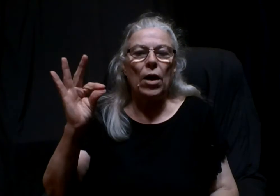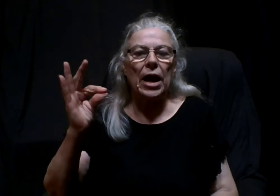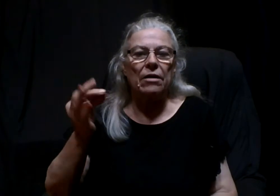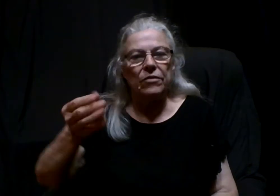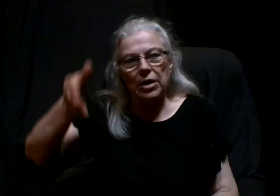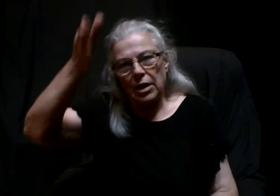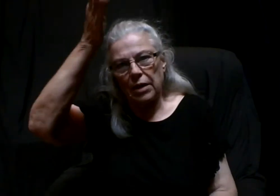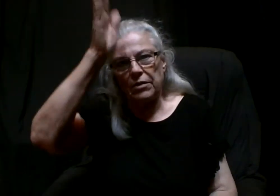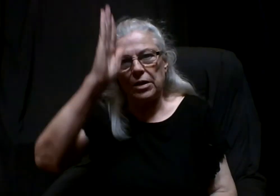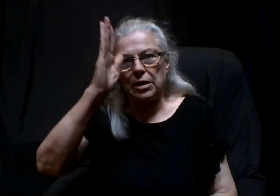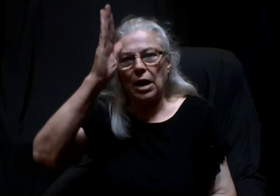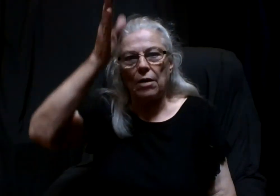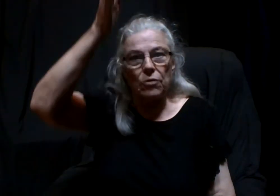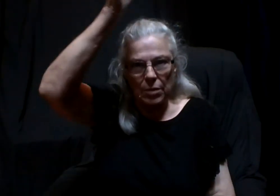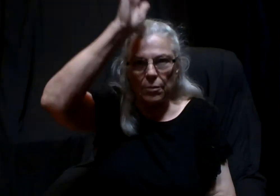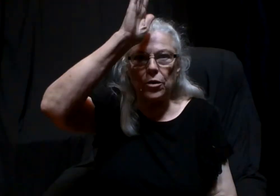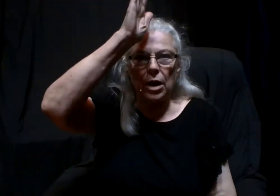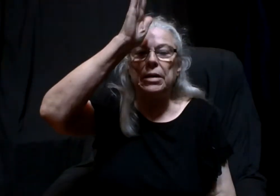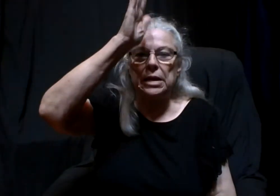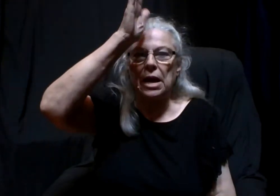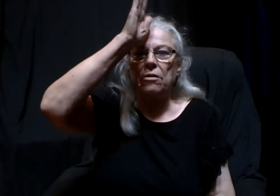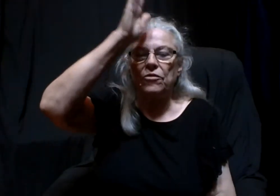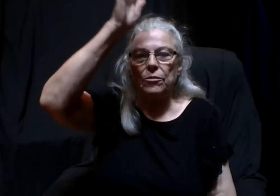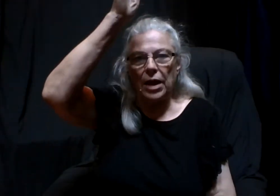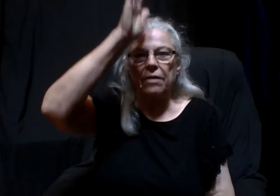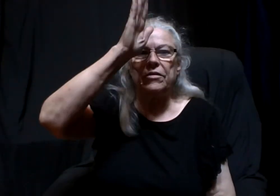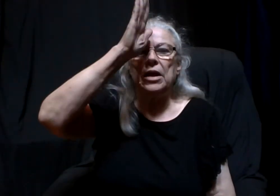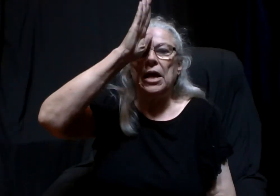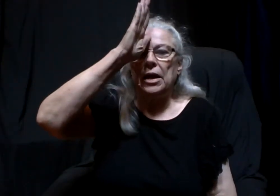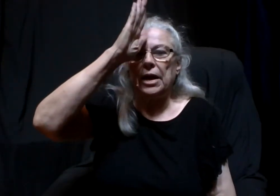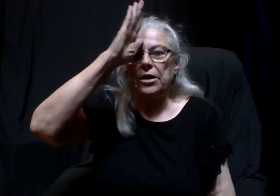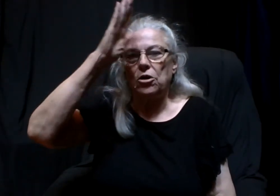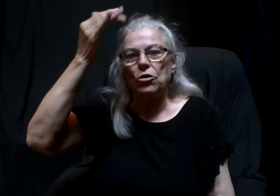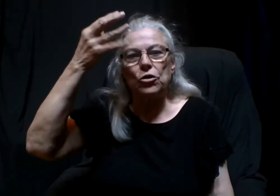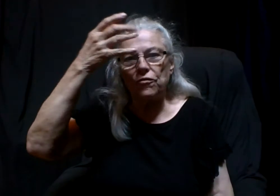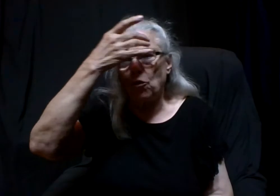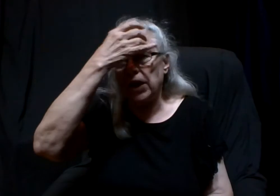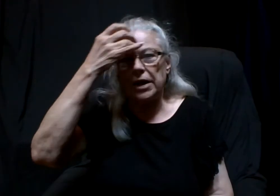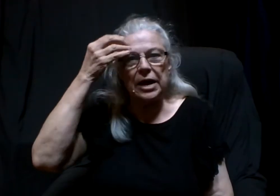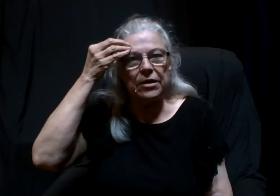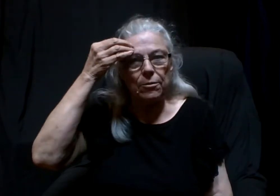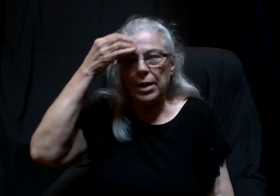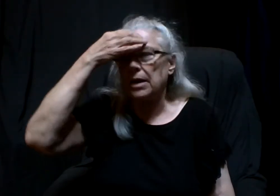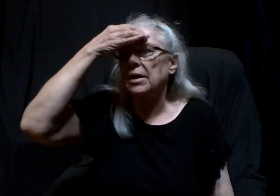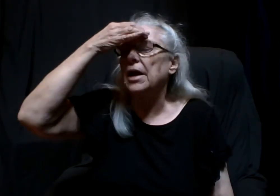of, and then God. Remember coming down from heaven, landing on your forehead in the male